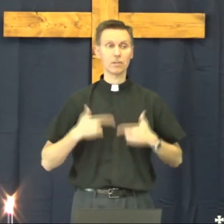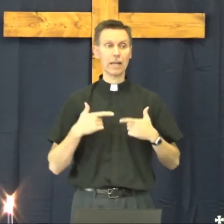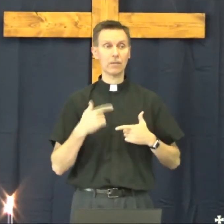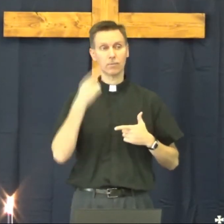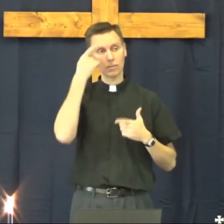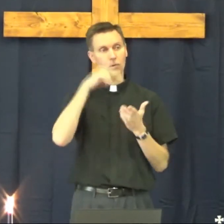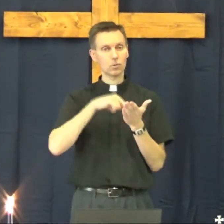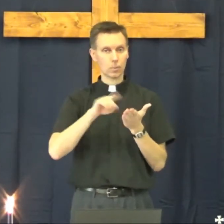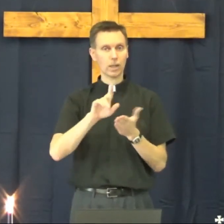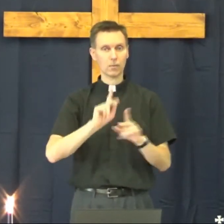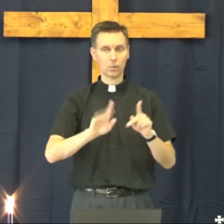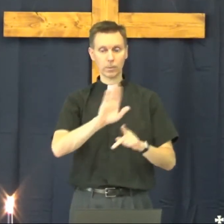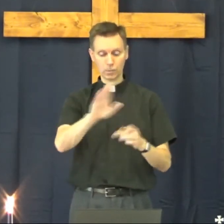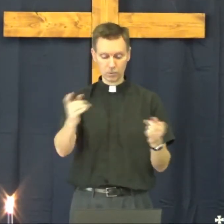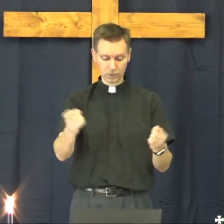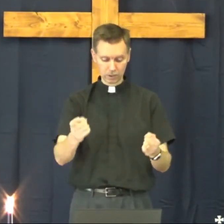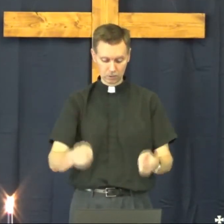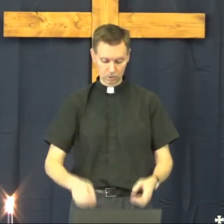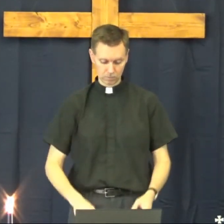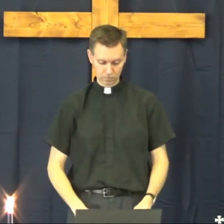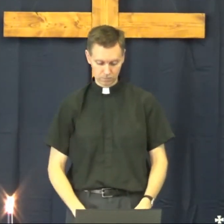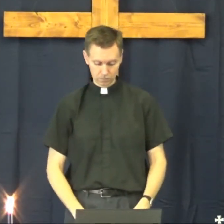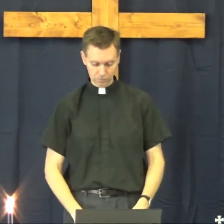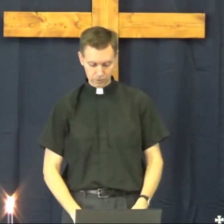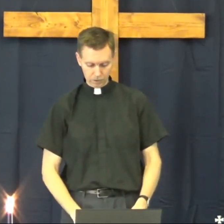life to pay for people's sins.